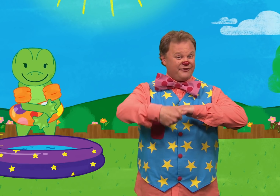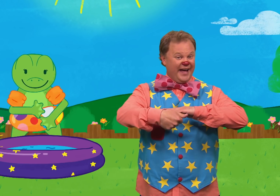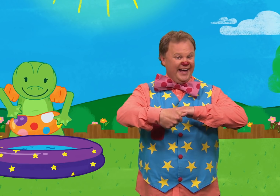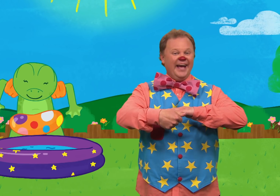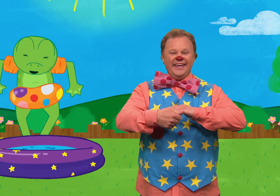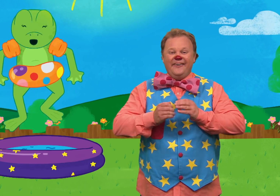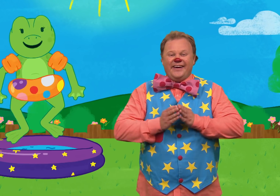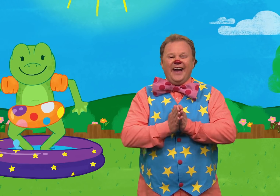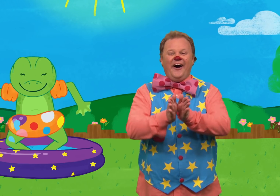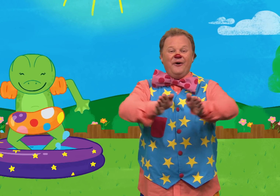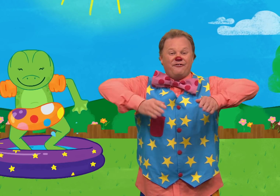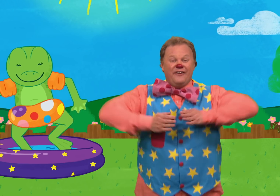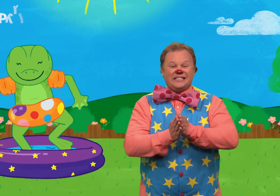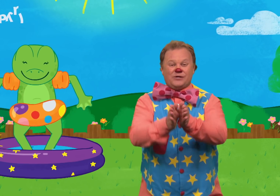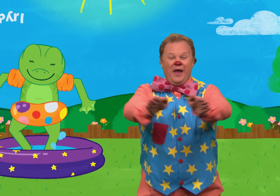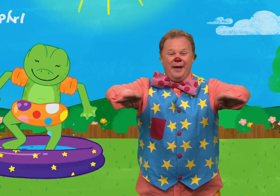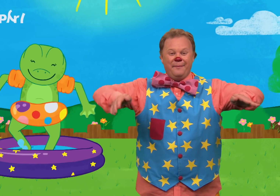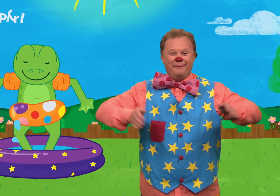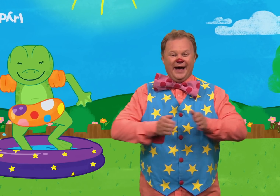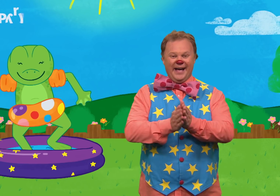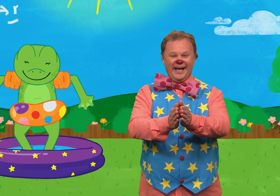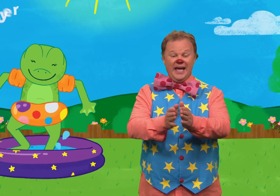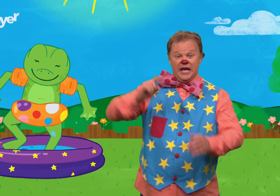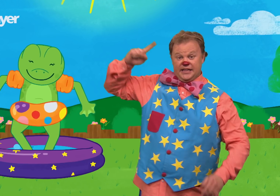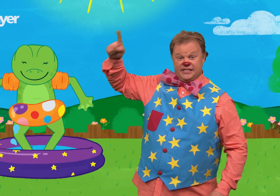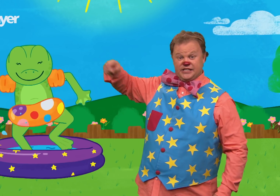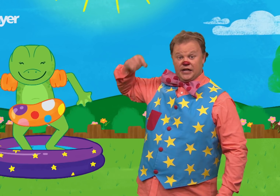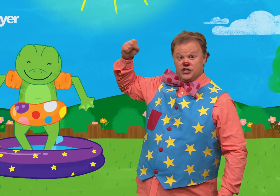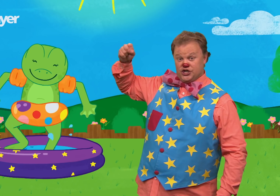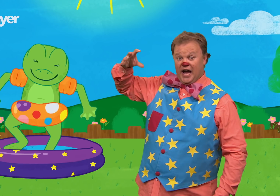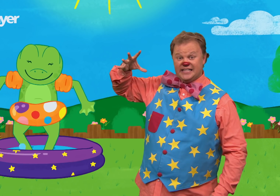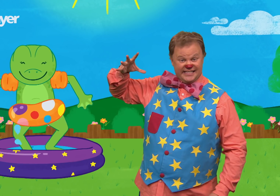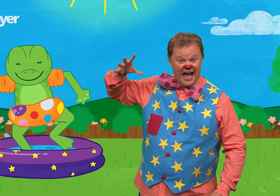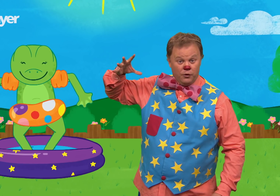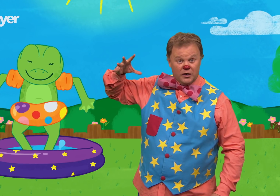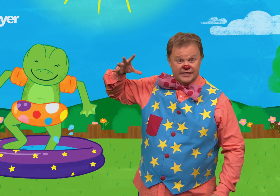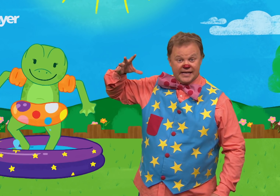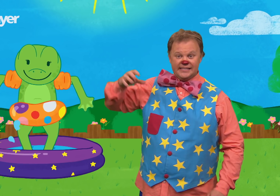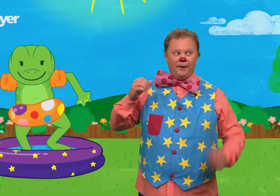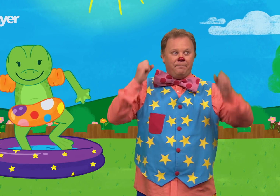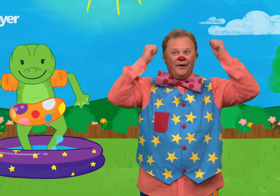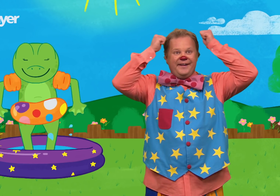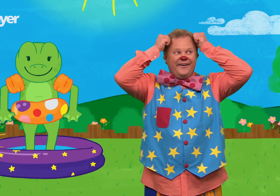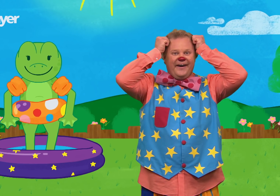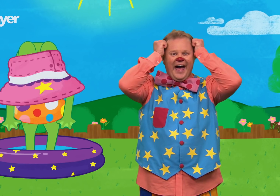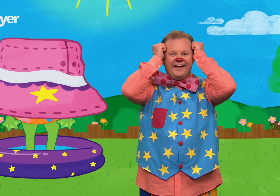after you go for a swim. The sun shines downwards, so put your hat